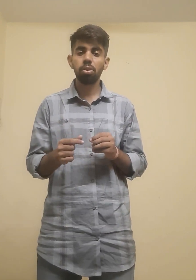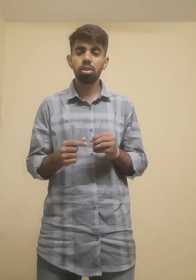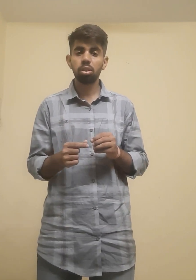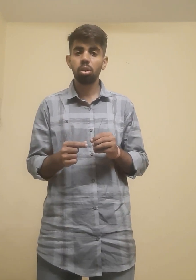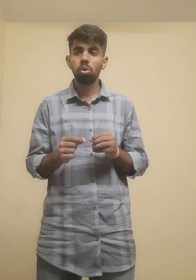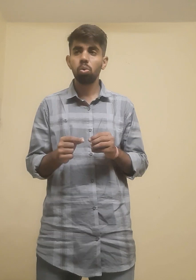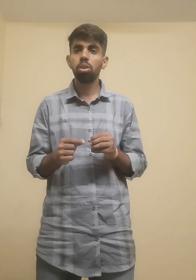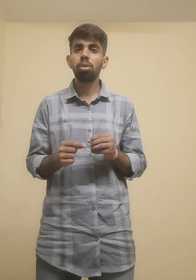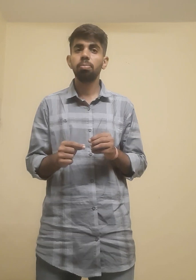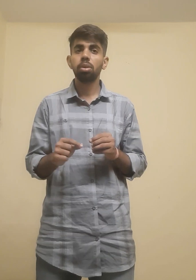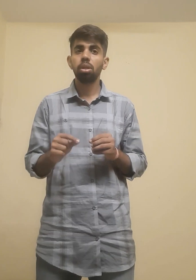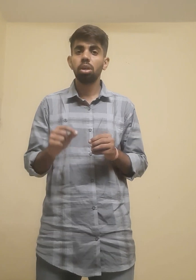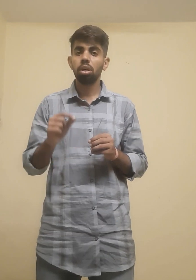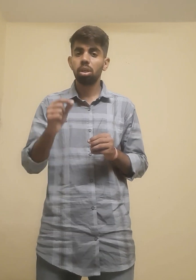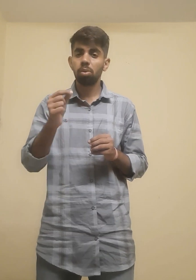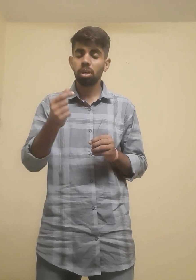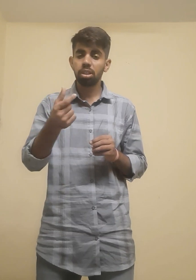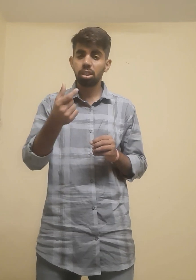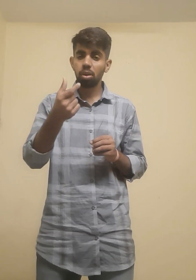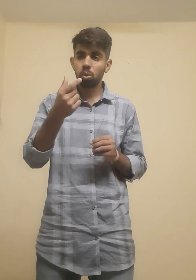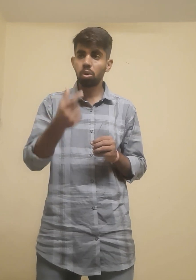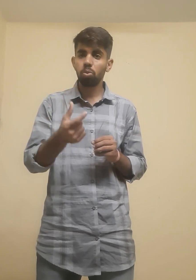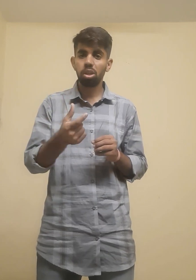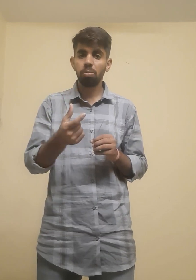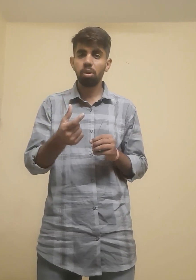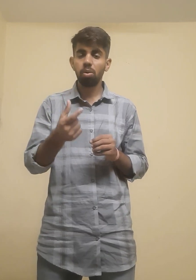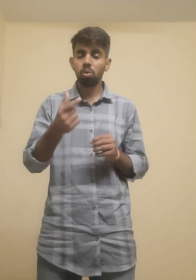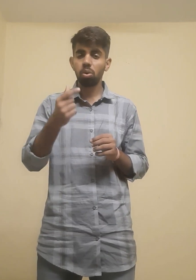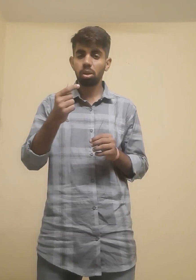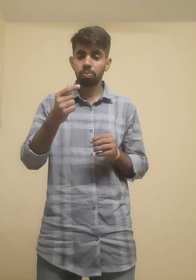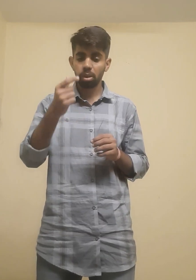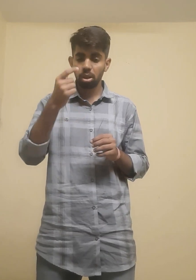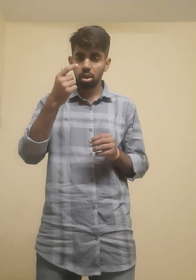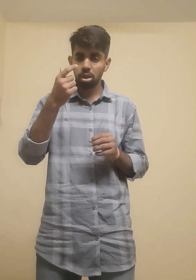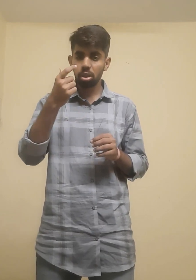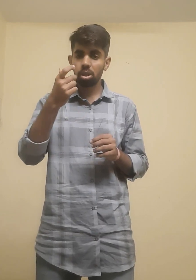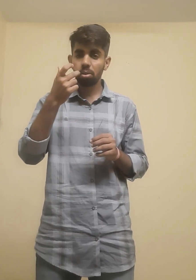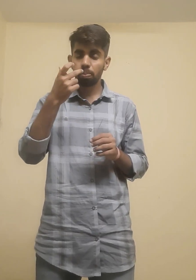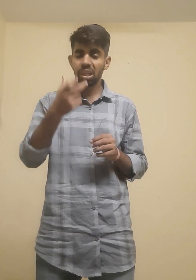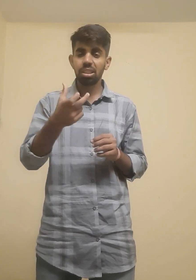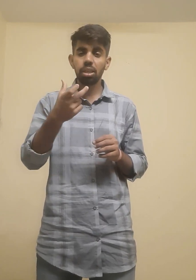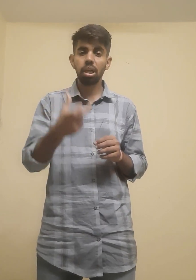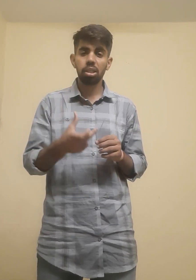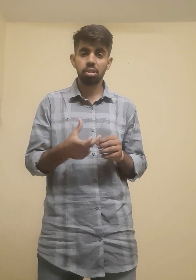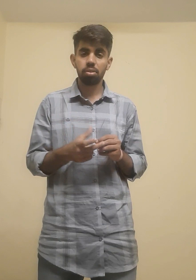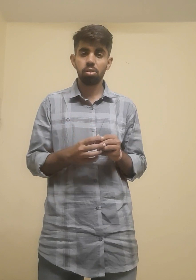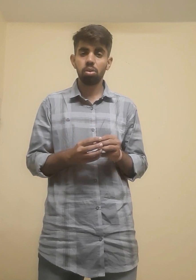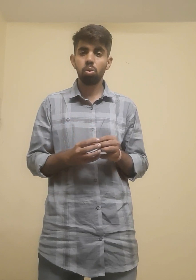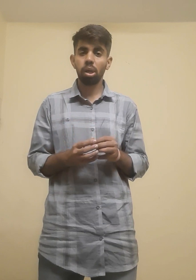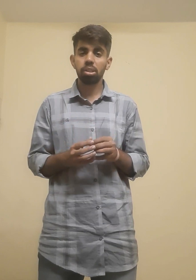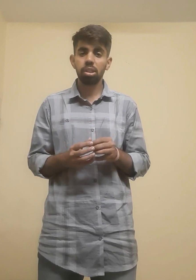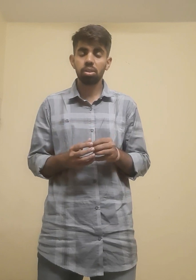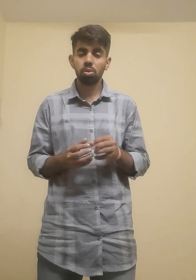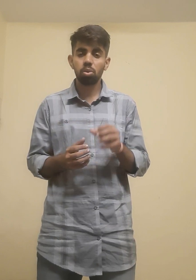refers to the we can say local variable or the present class to access or